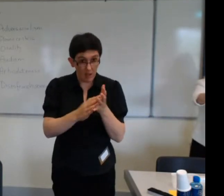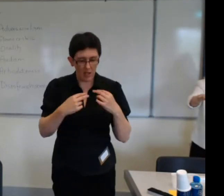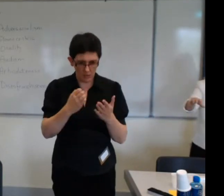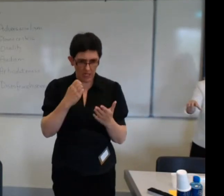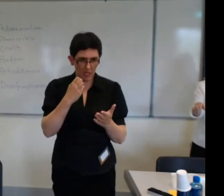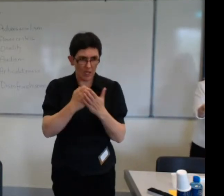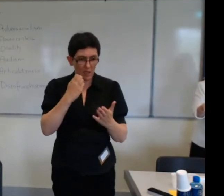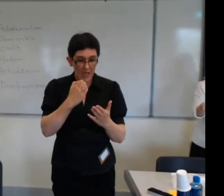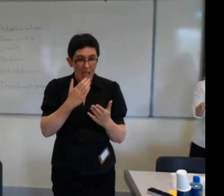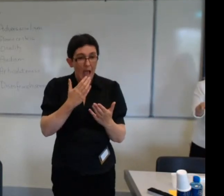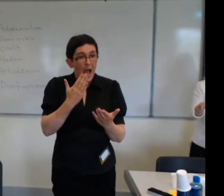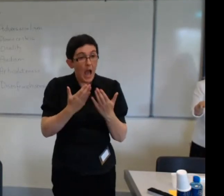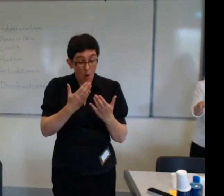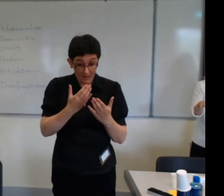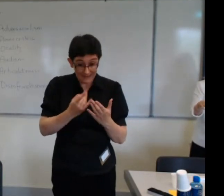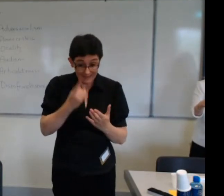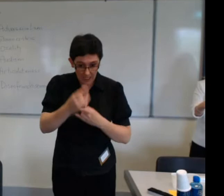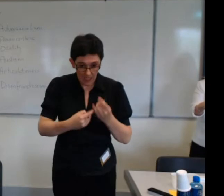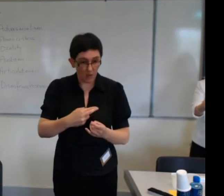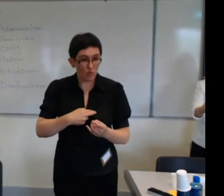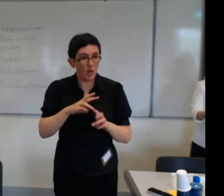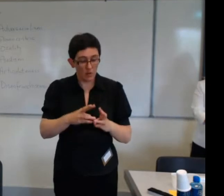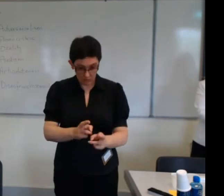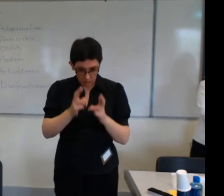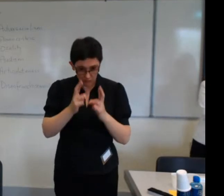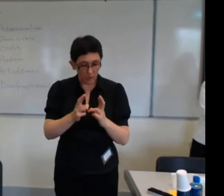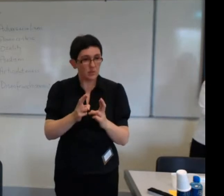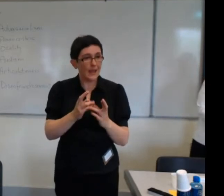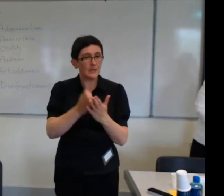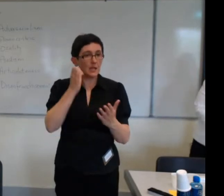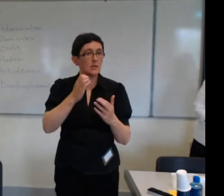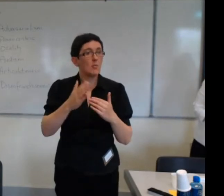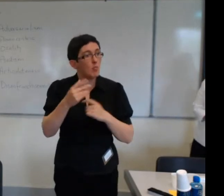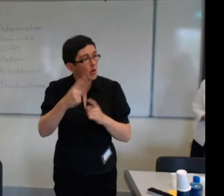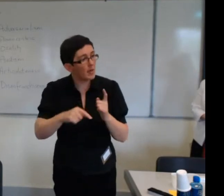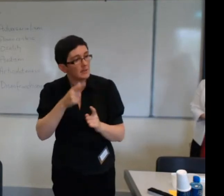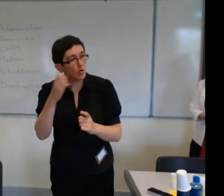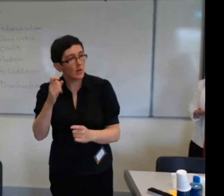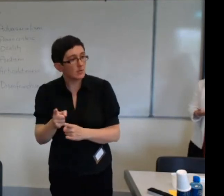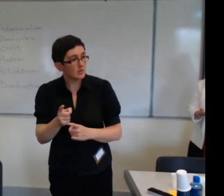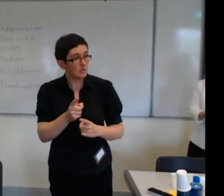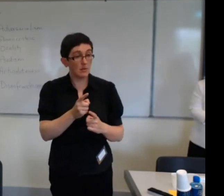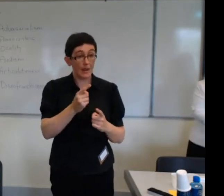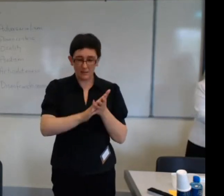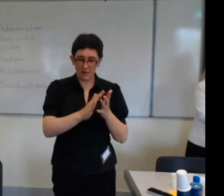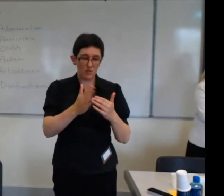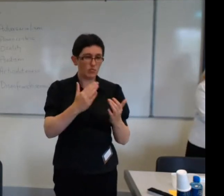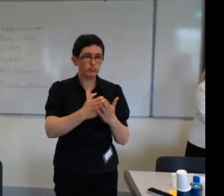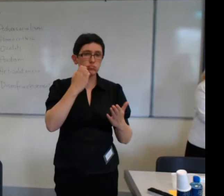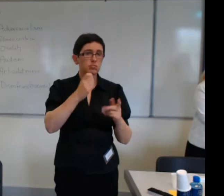things happen in the real world and how you talk about those things, much more so than spoken English, for example, or many other spoken